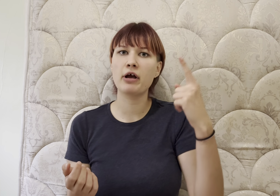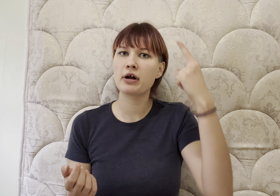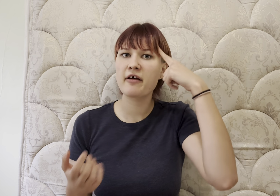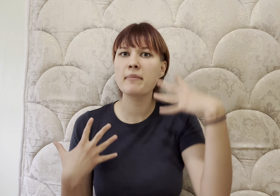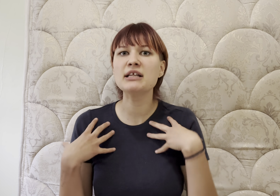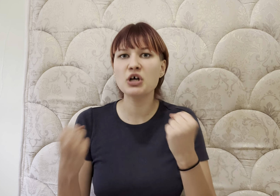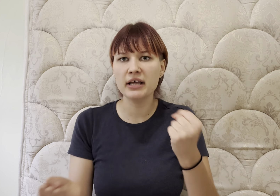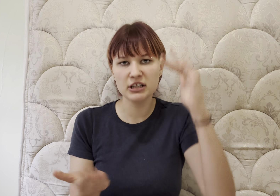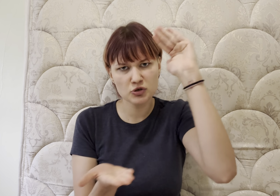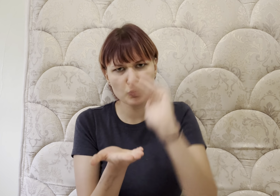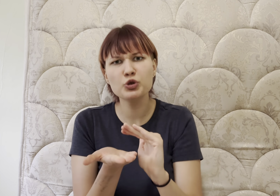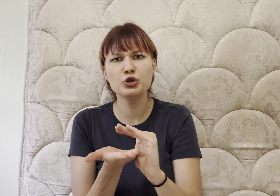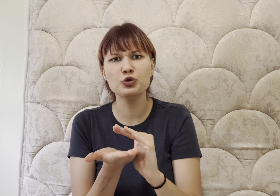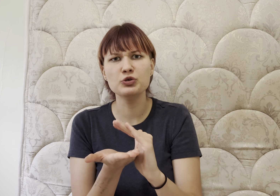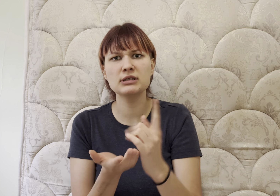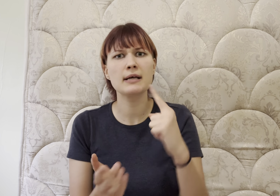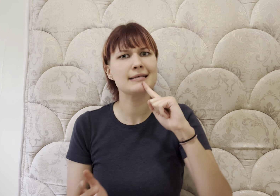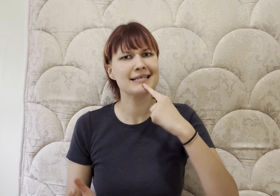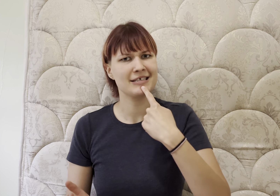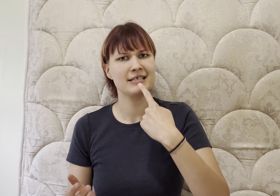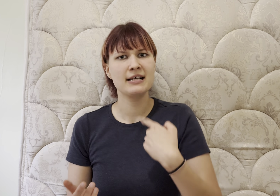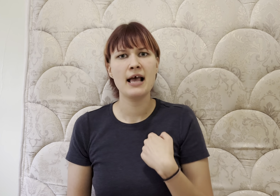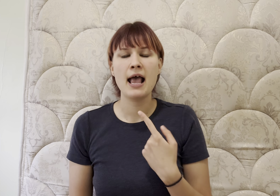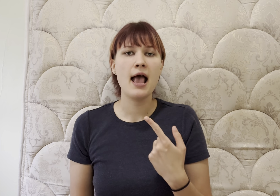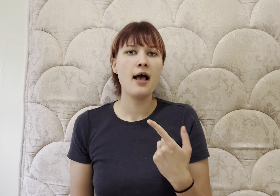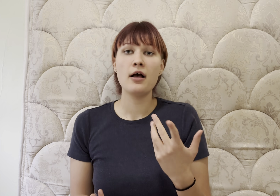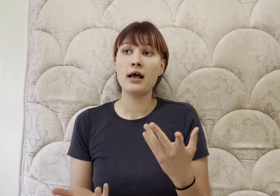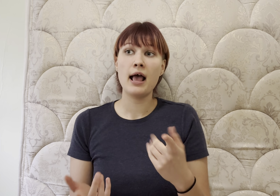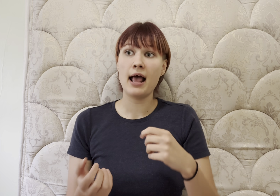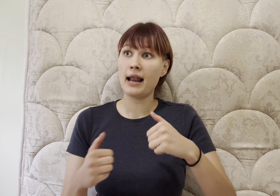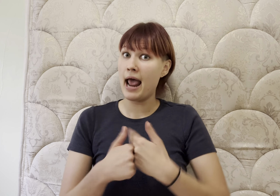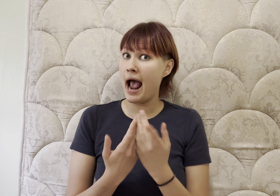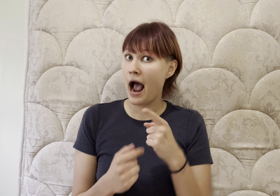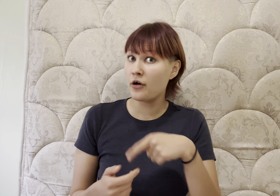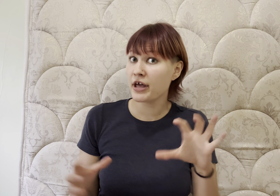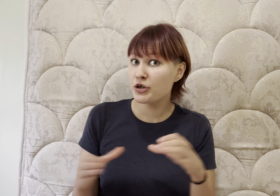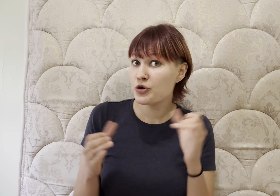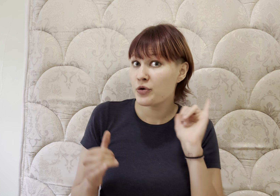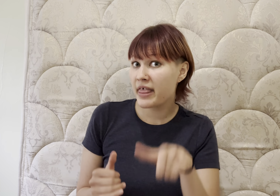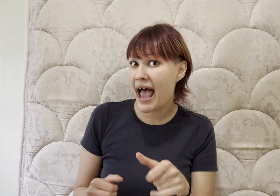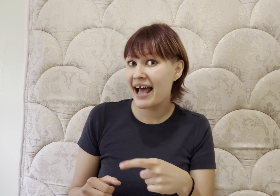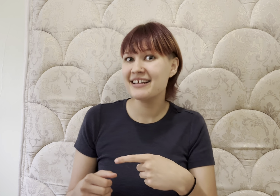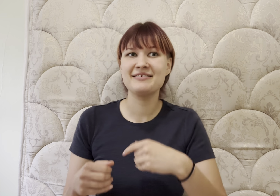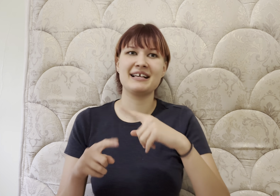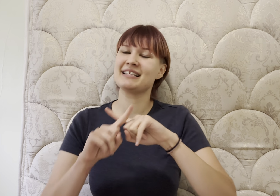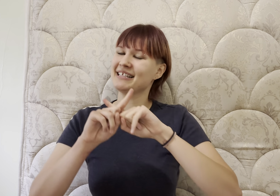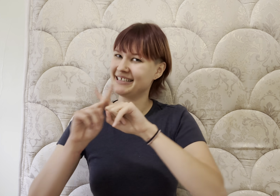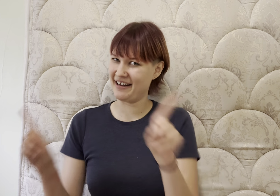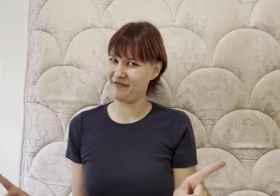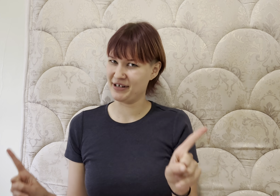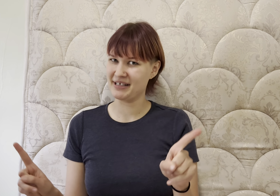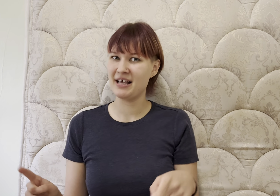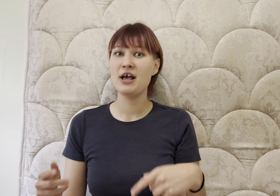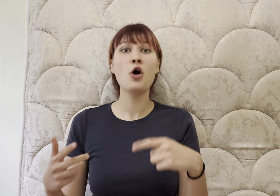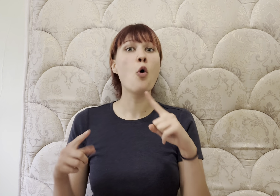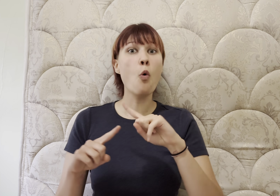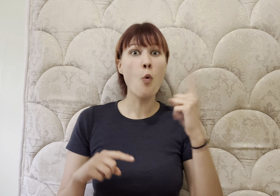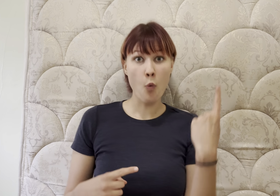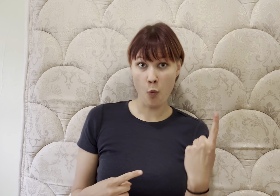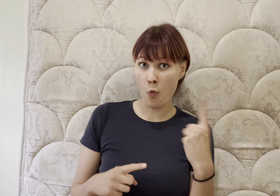do that is part of the differences. So one difference is who therapy is given to. Sometimes therapy is given